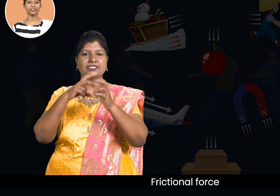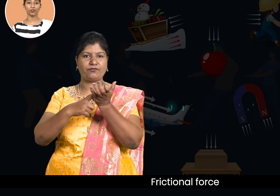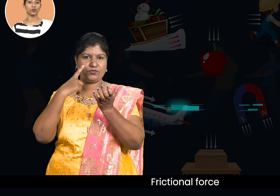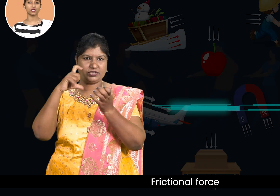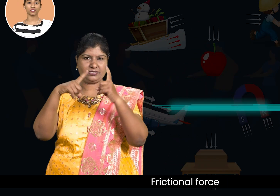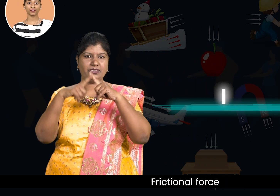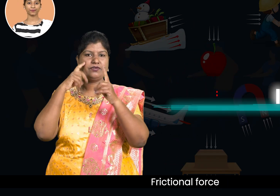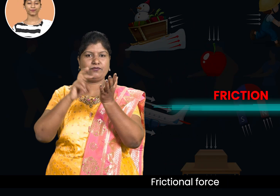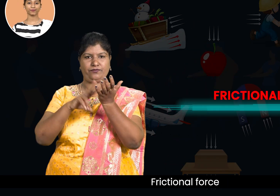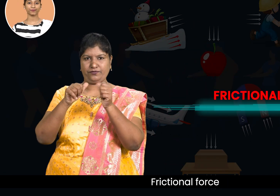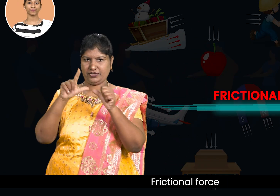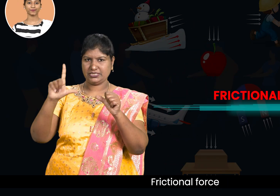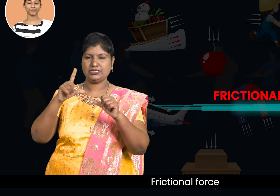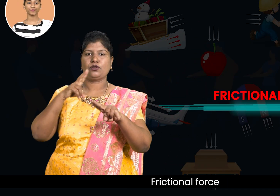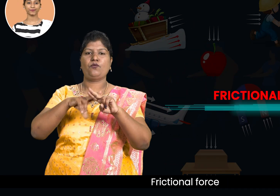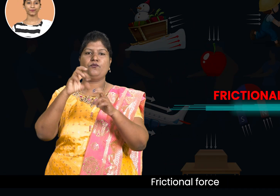Frictional force.